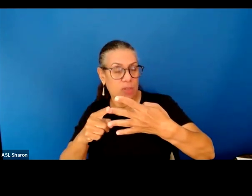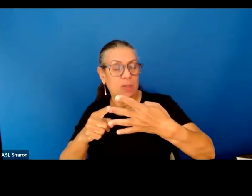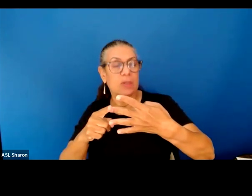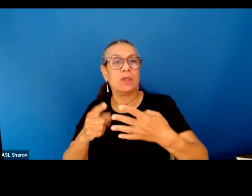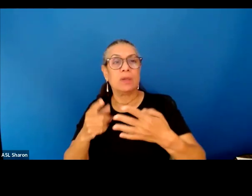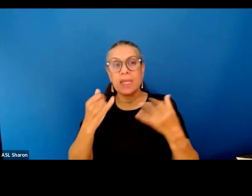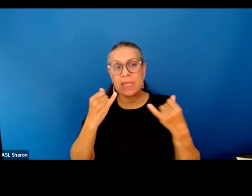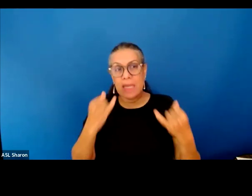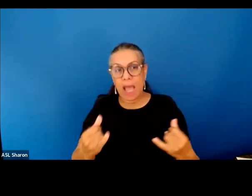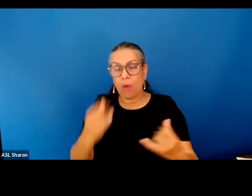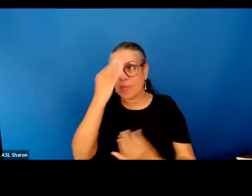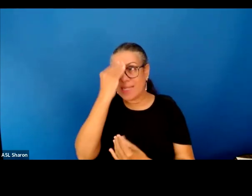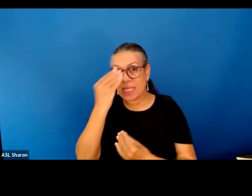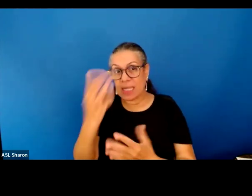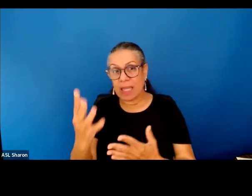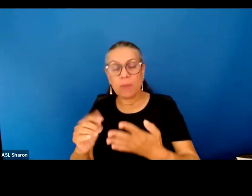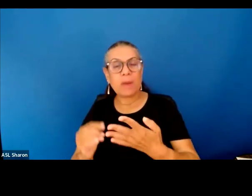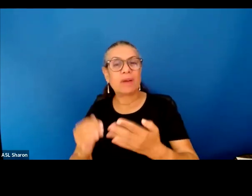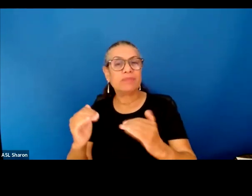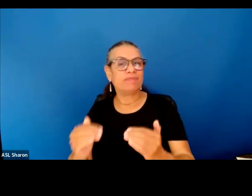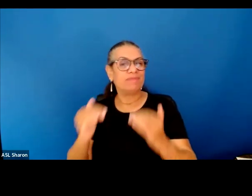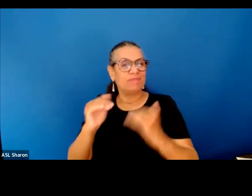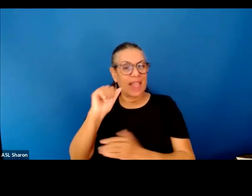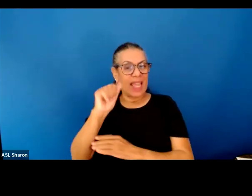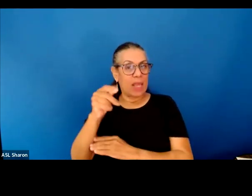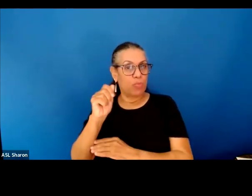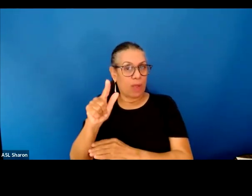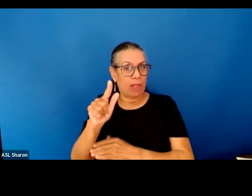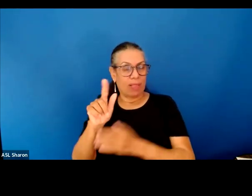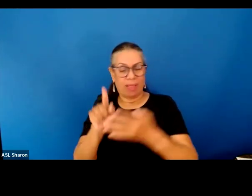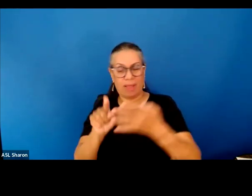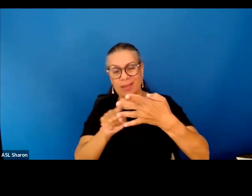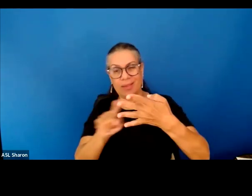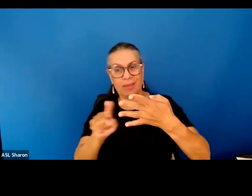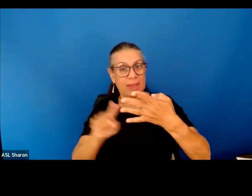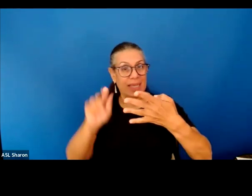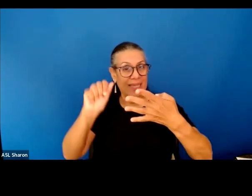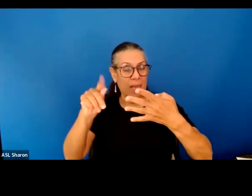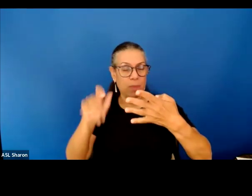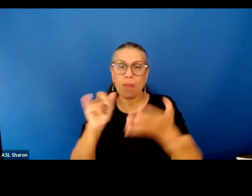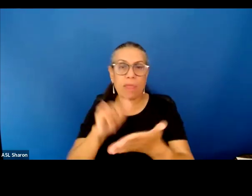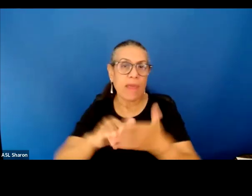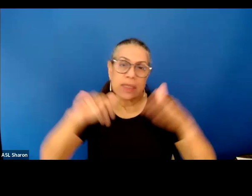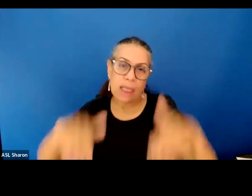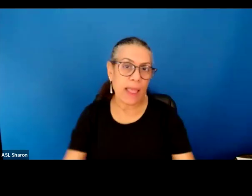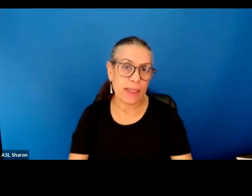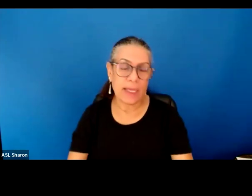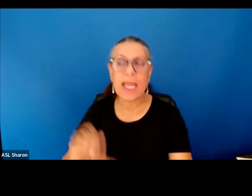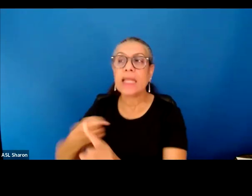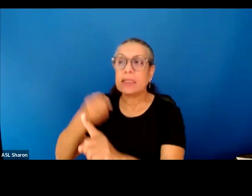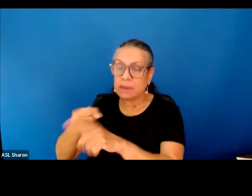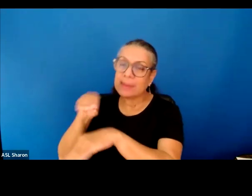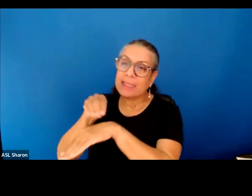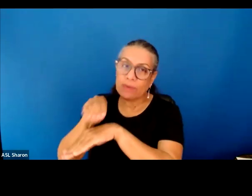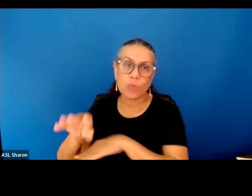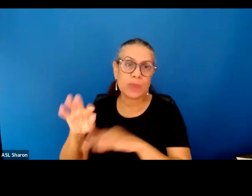now that notification is mid-April, which is still really quite late and does impact families'